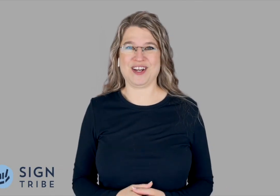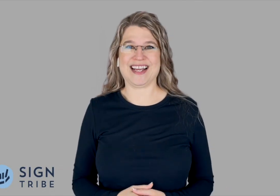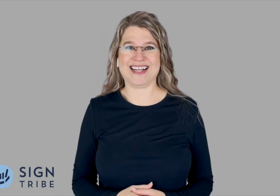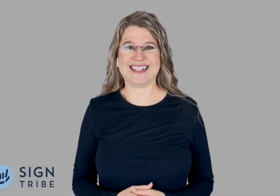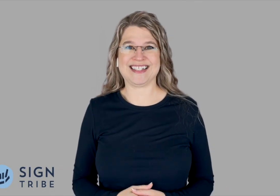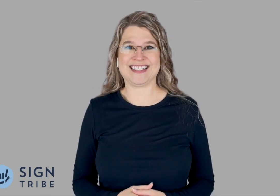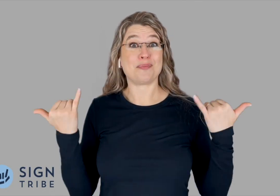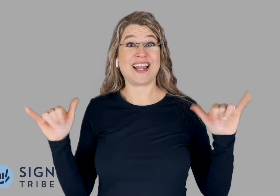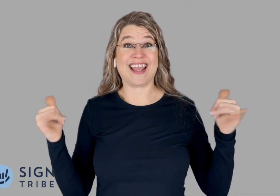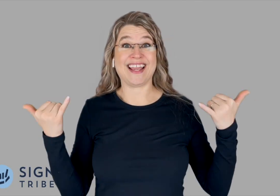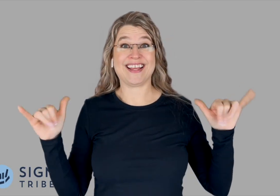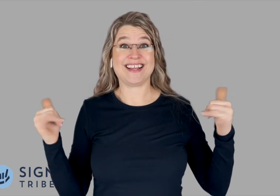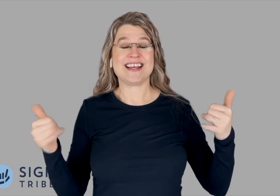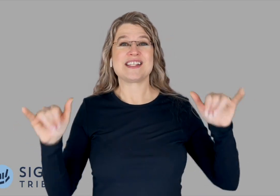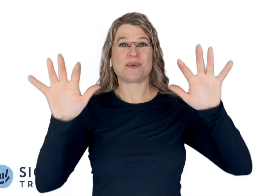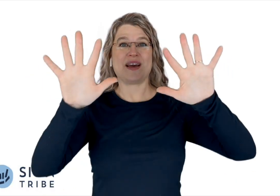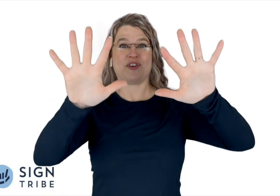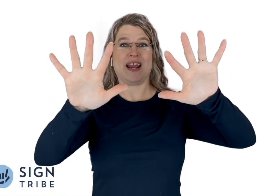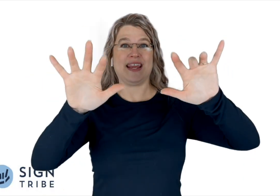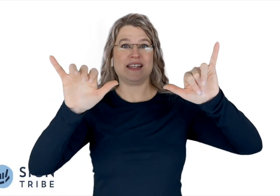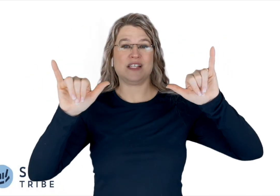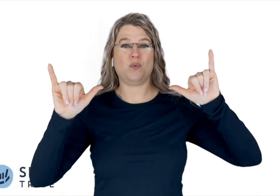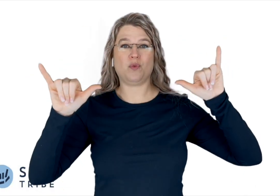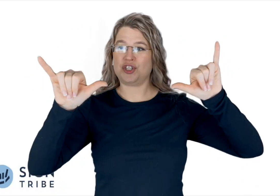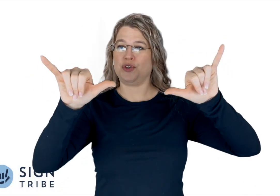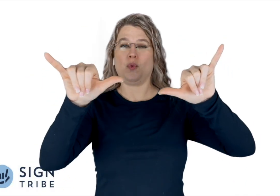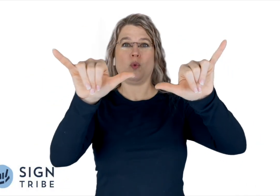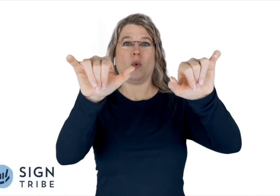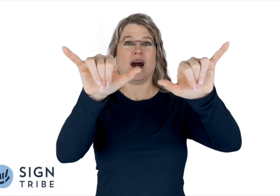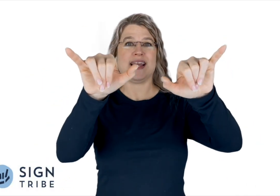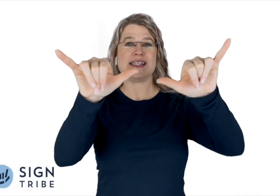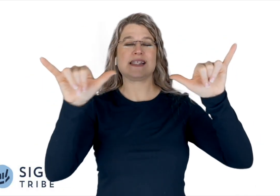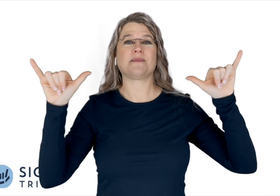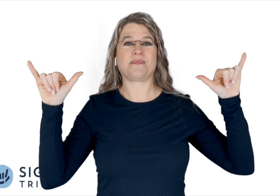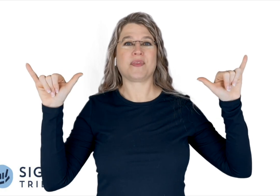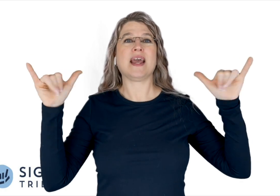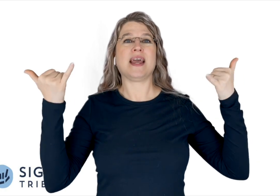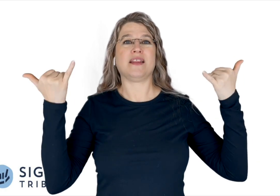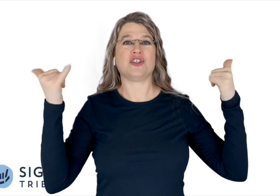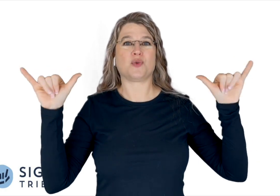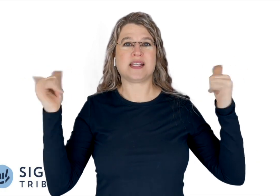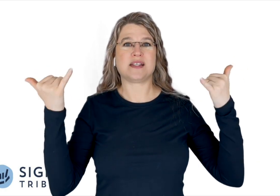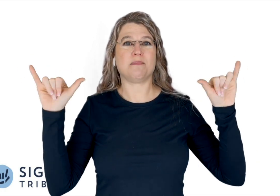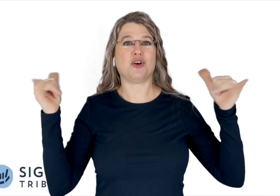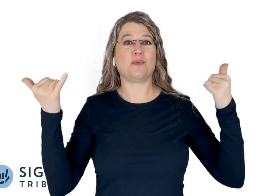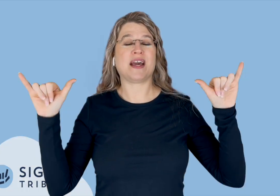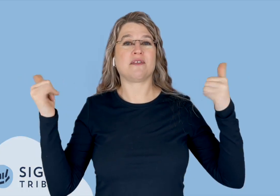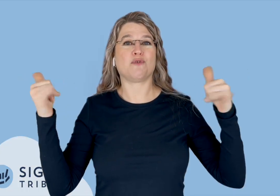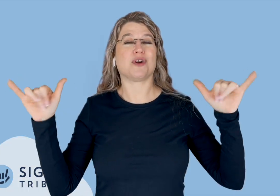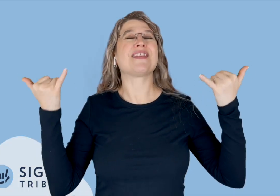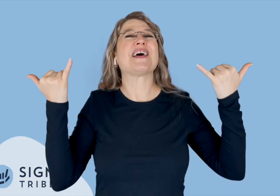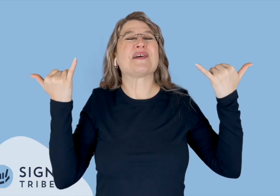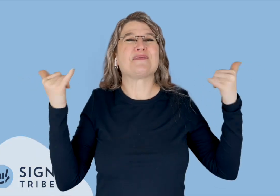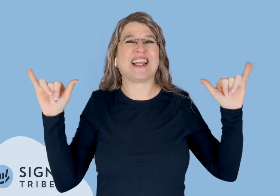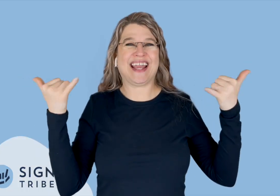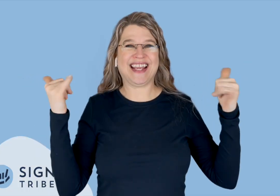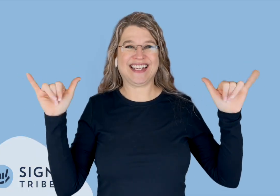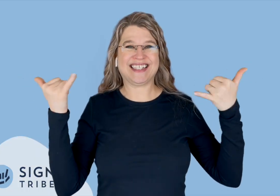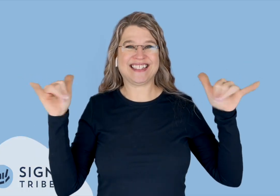communicate. Play. So have your hands in two Ys and then twist them both back and forth. Play.